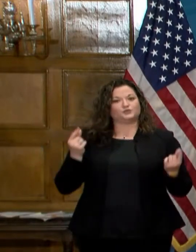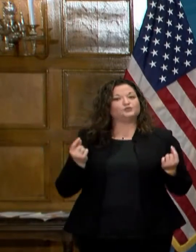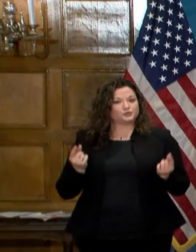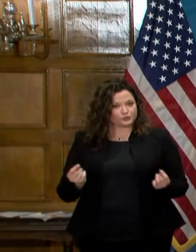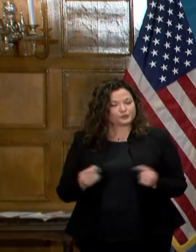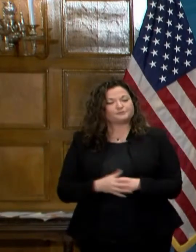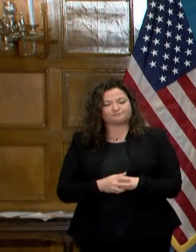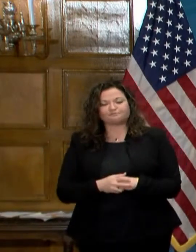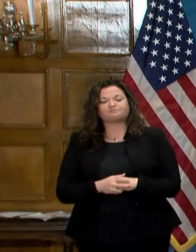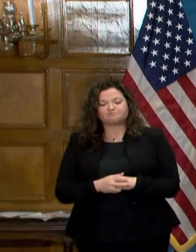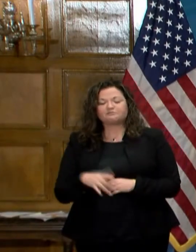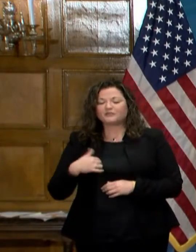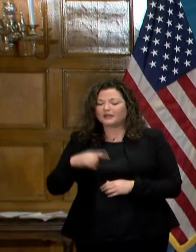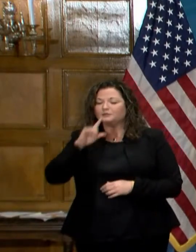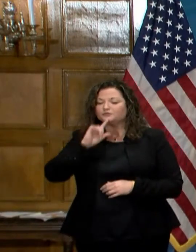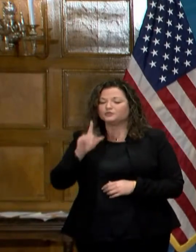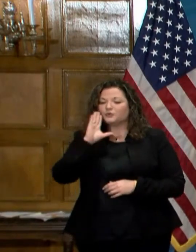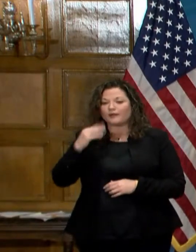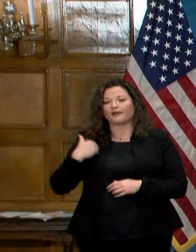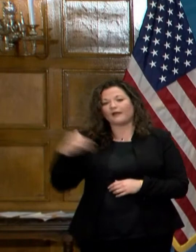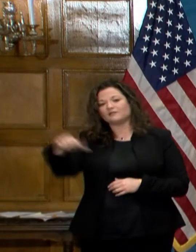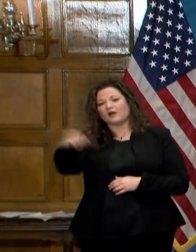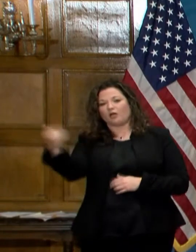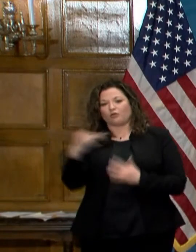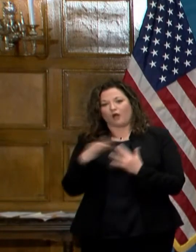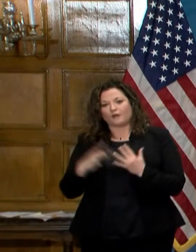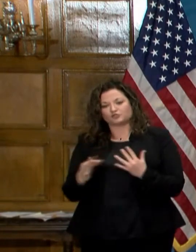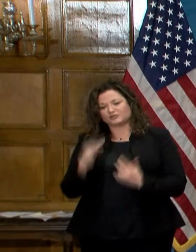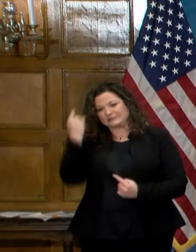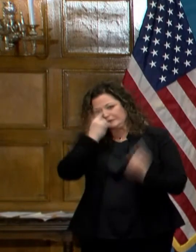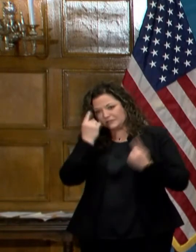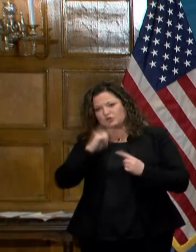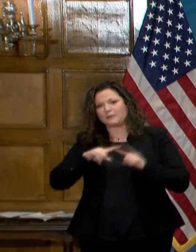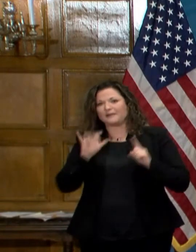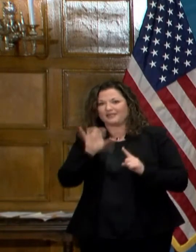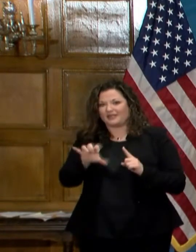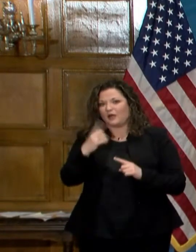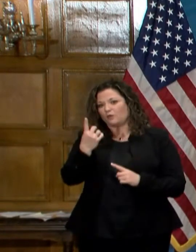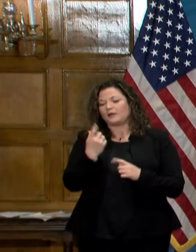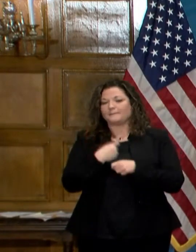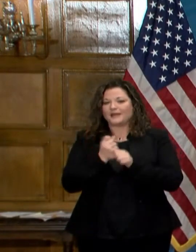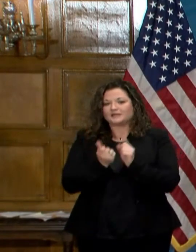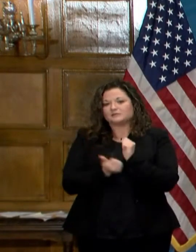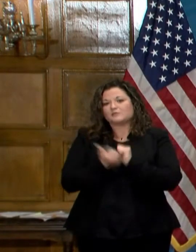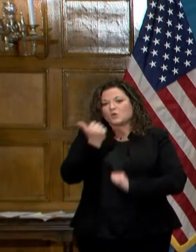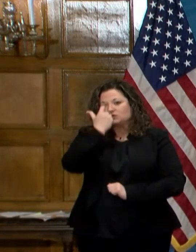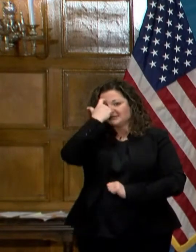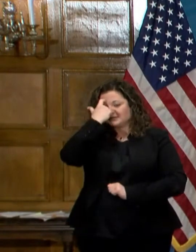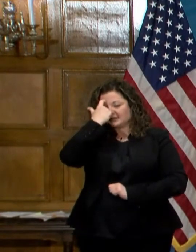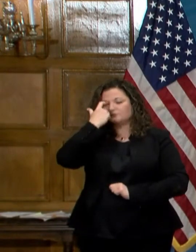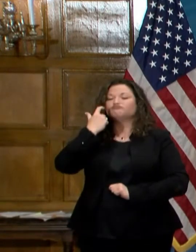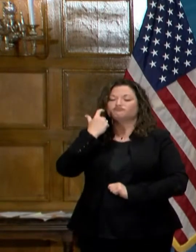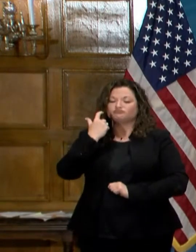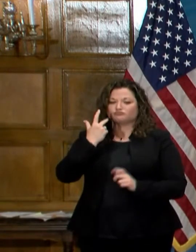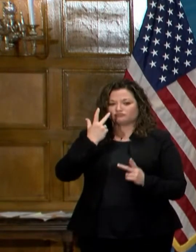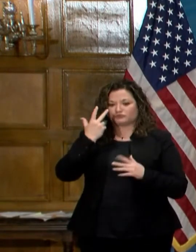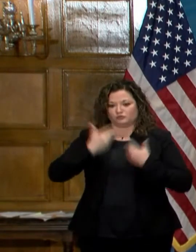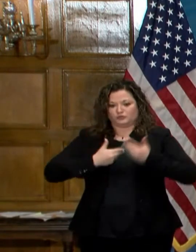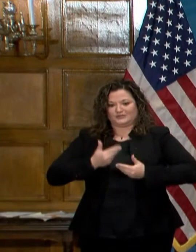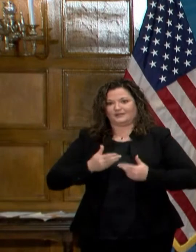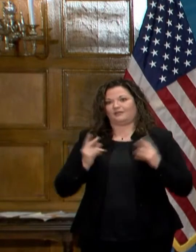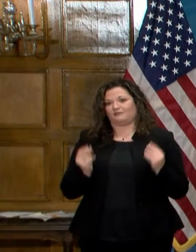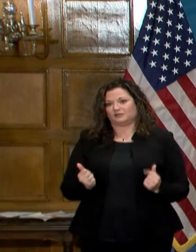be other options that will be considered, but that's the most logical one and where we see it being able to proceed the